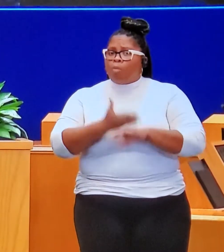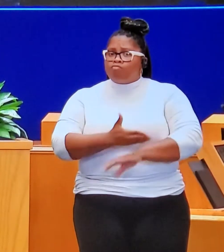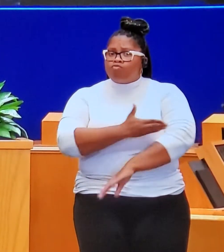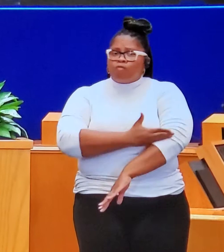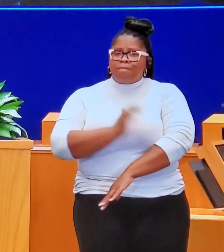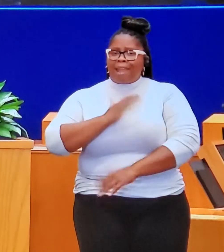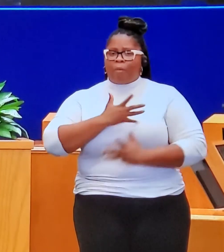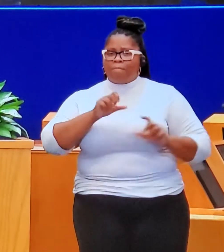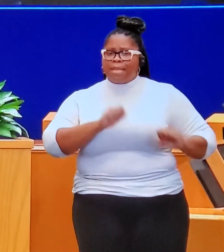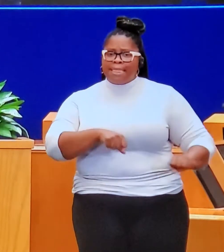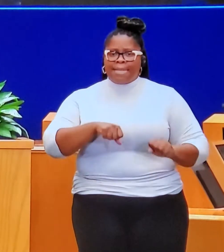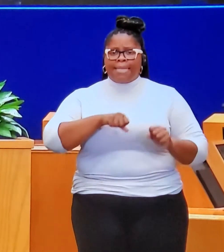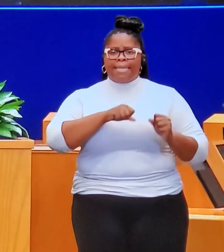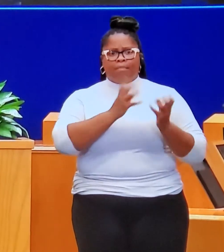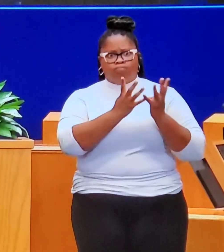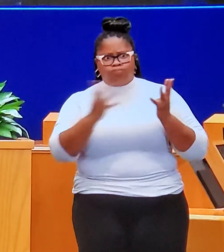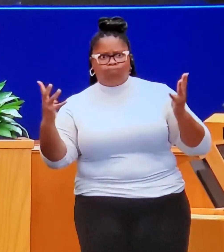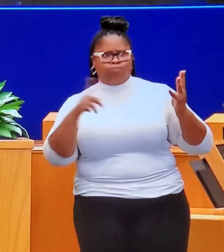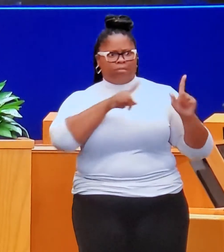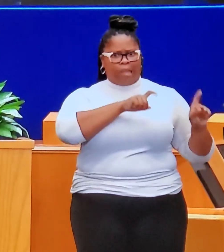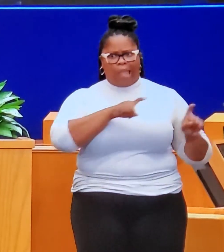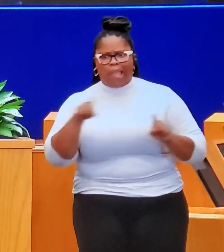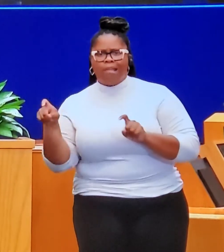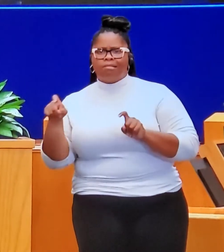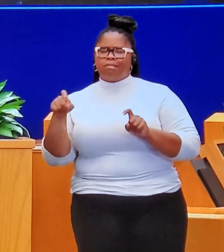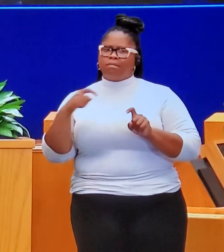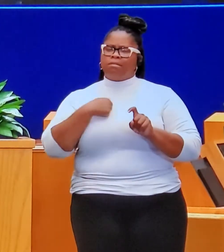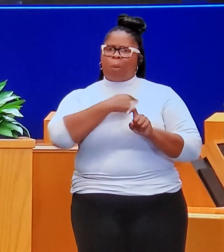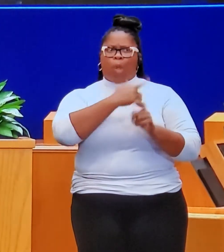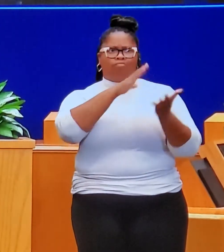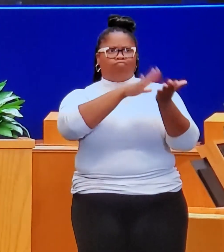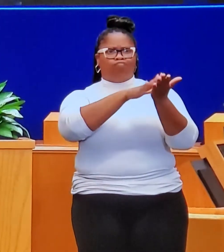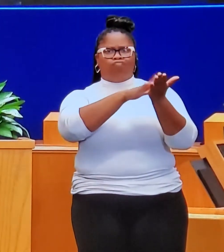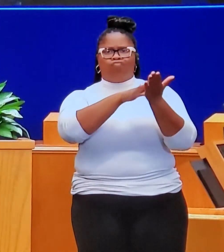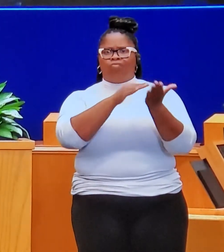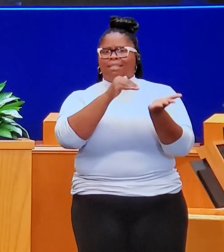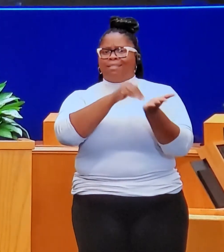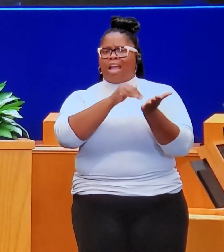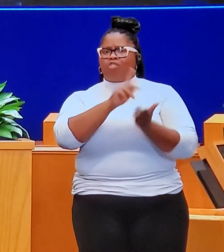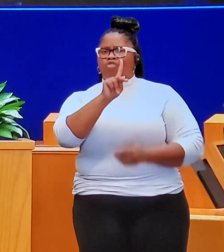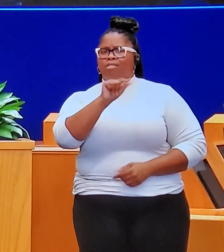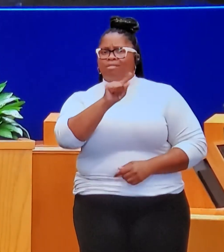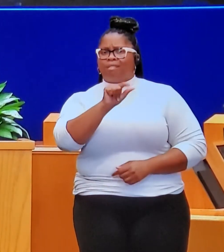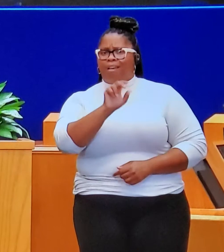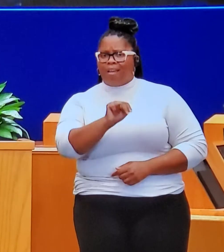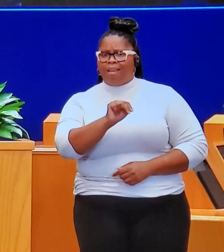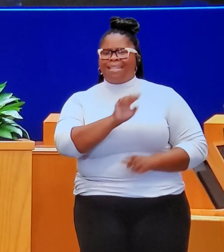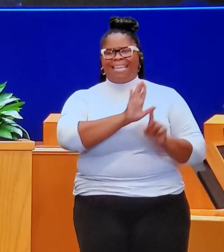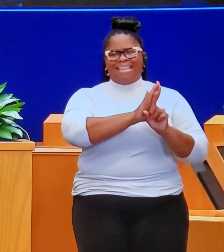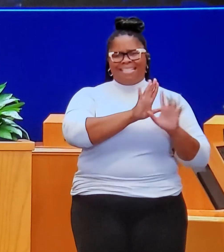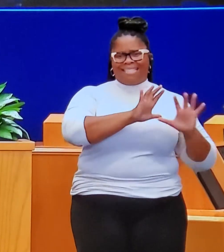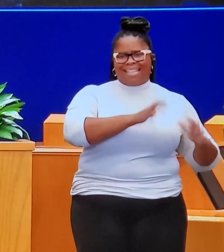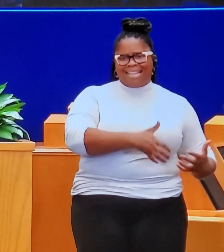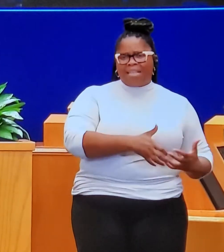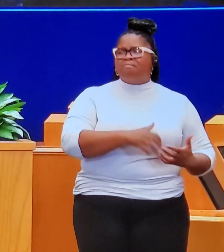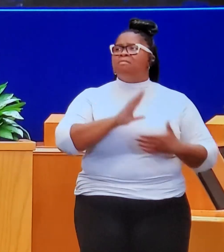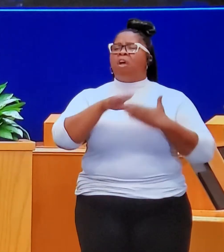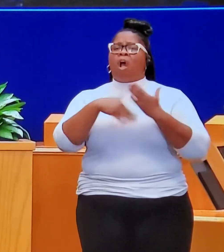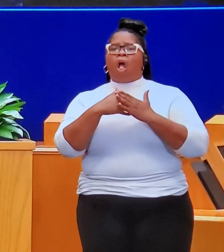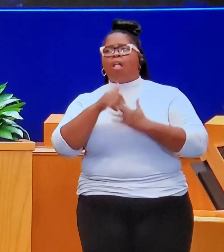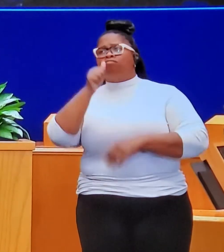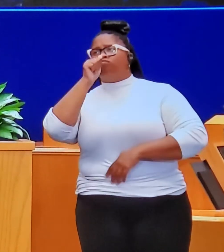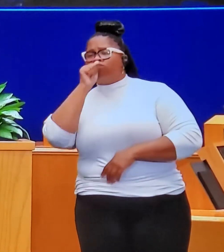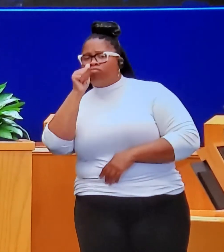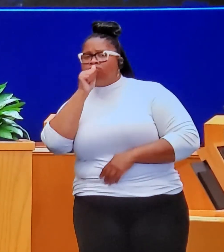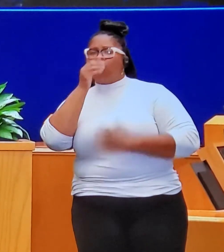capacity, and I want to really sort of give a shout out to Dr. Kazan and his team and all of the commercial and private labs